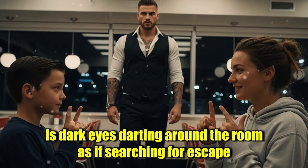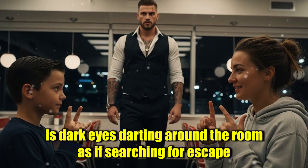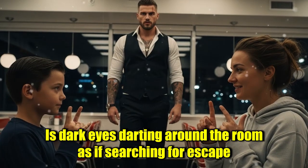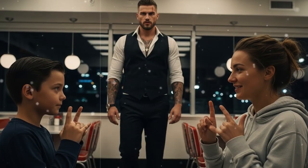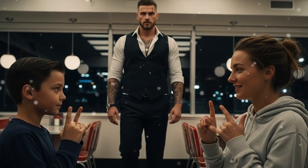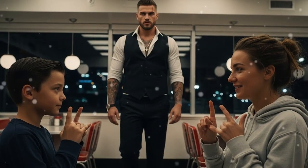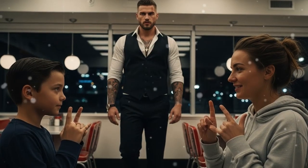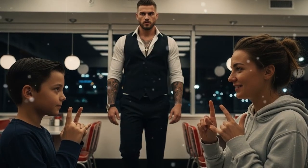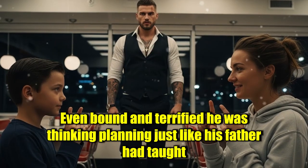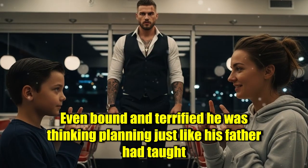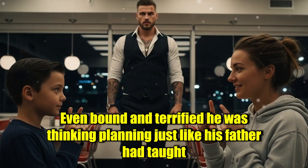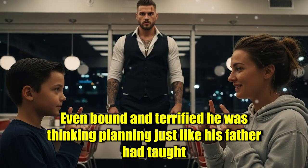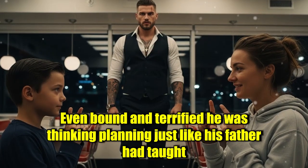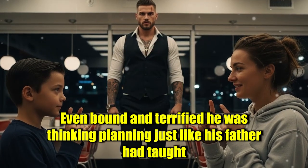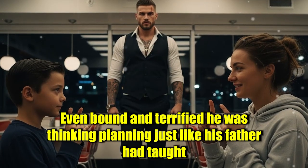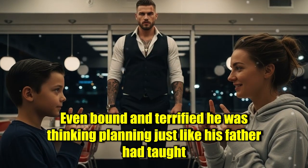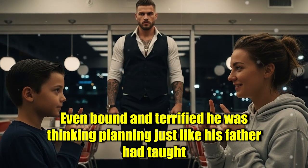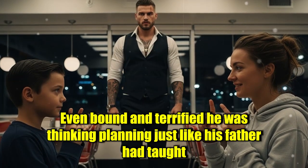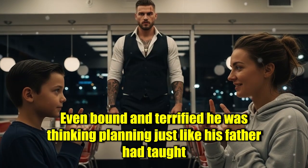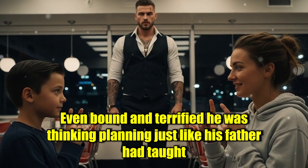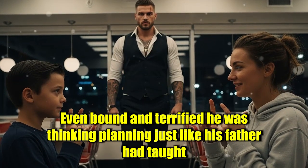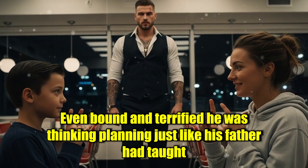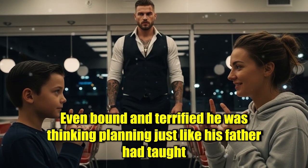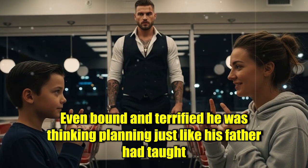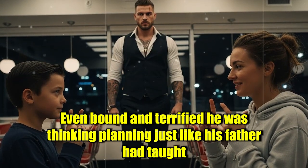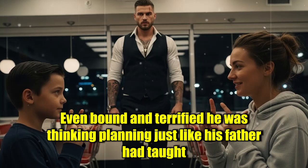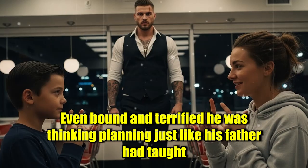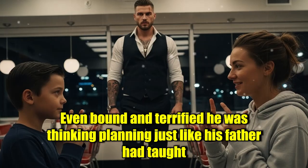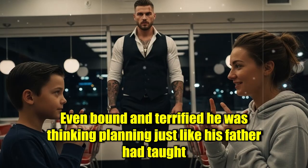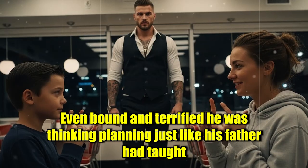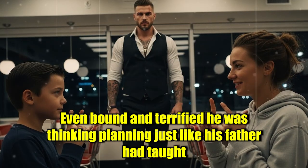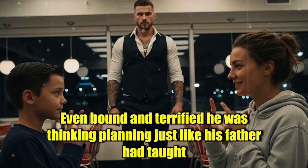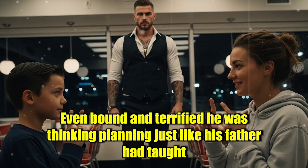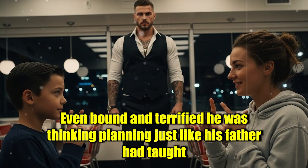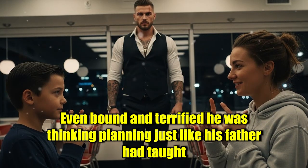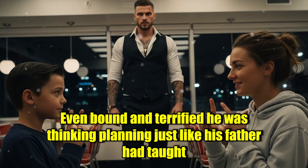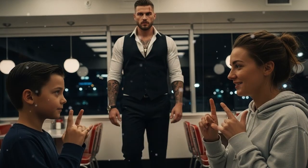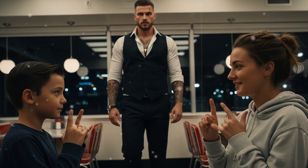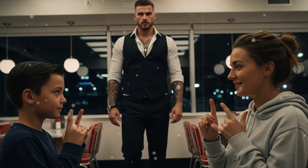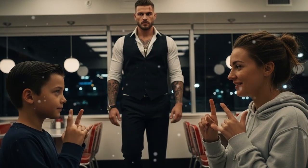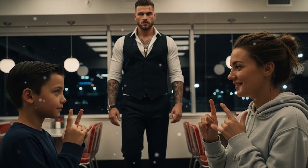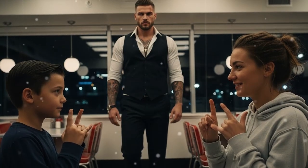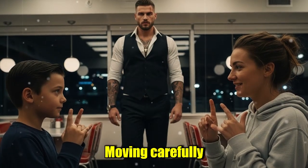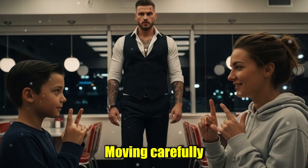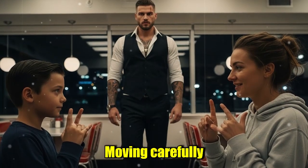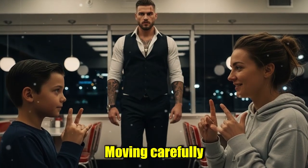escape routes. Even bound and terrified, he was thinking, planning, just like his father had taught him. Moving